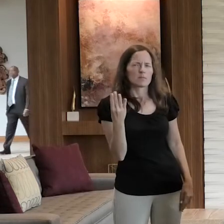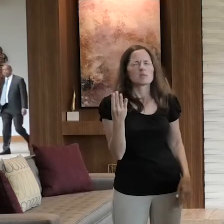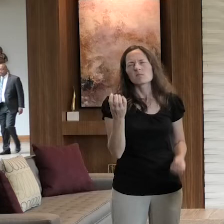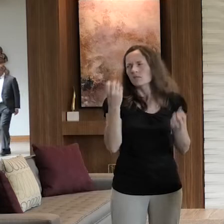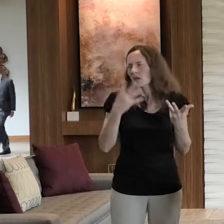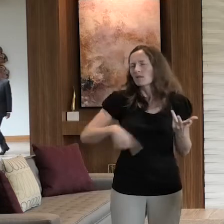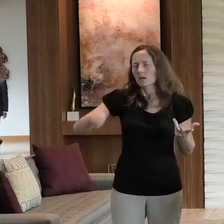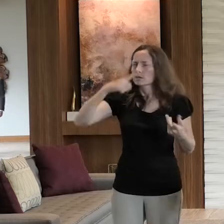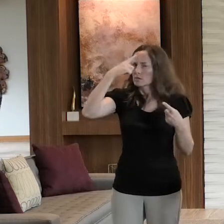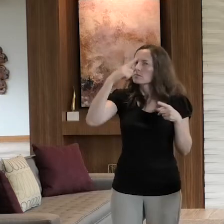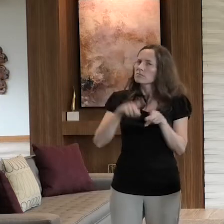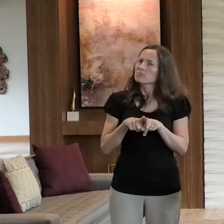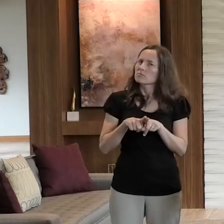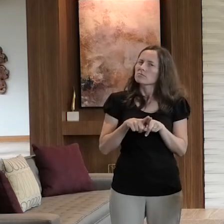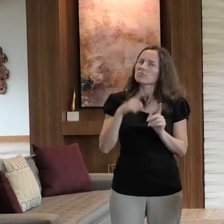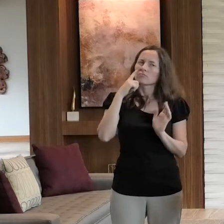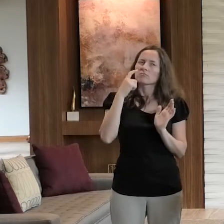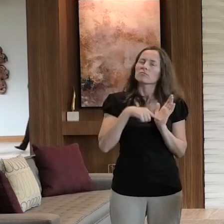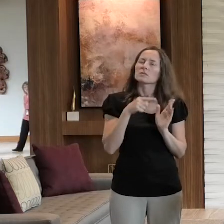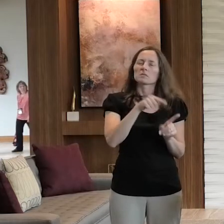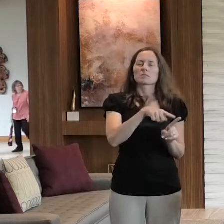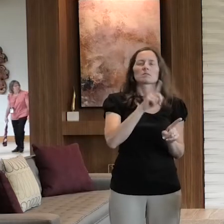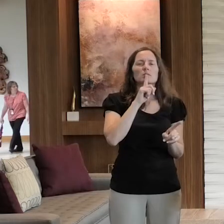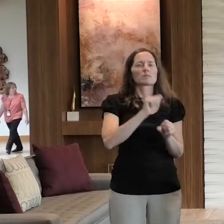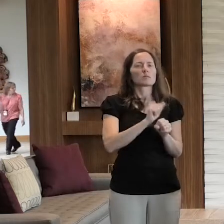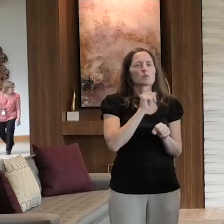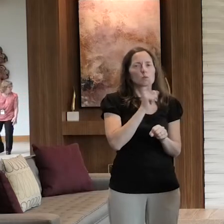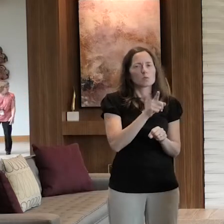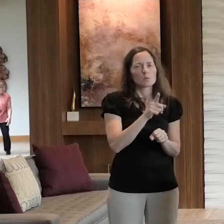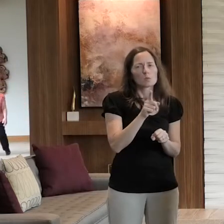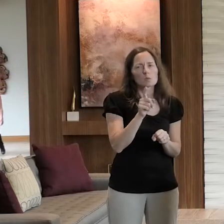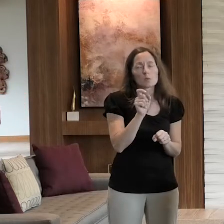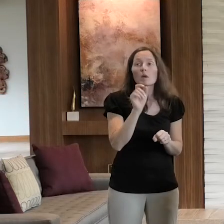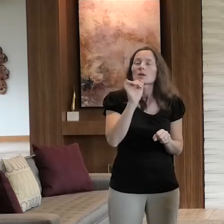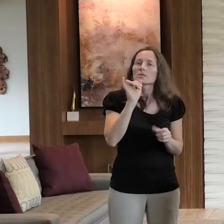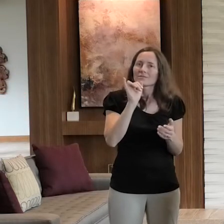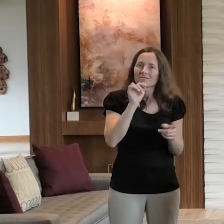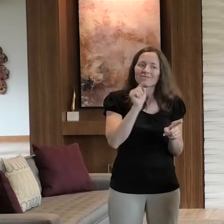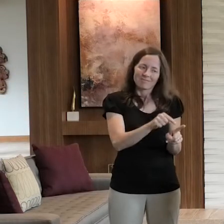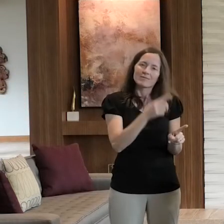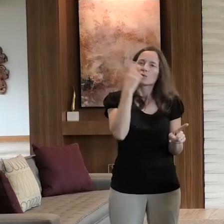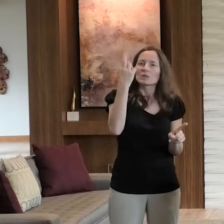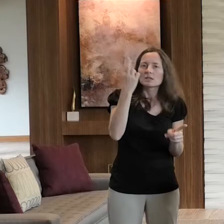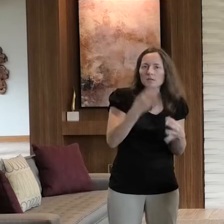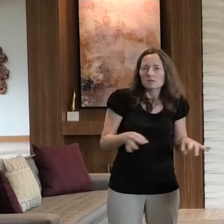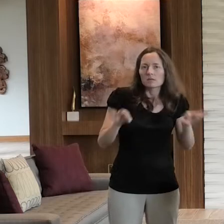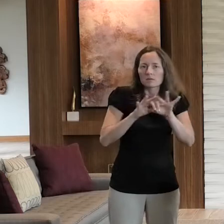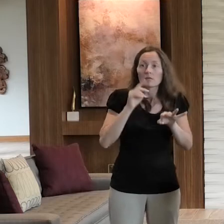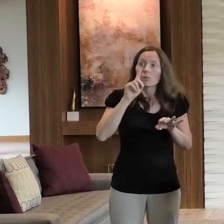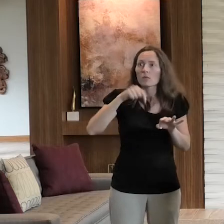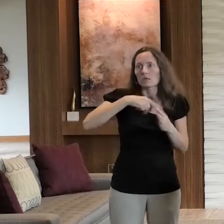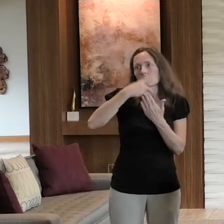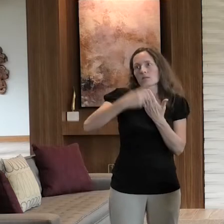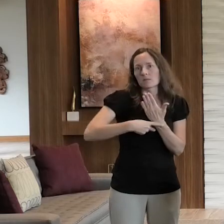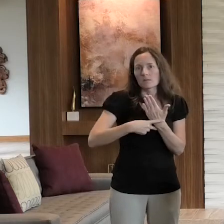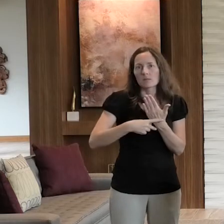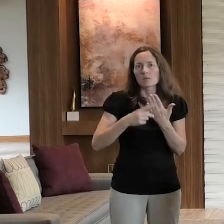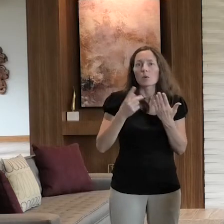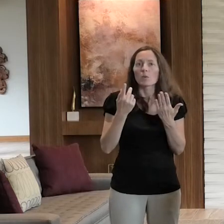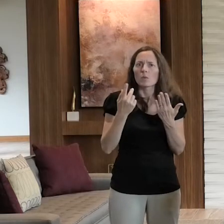it's important for programs like this to be able to exist in bringing these two concepts together so that you can live where you